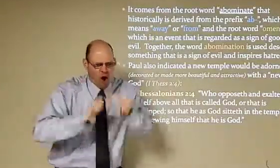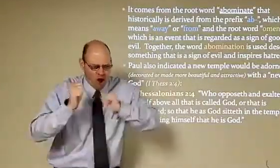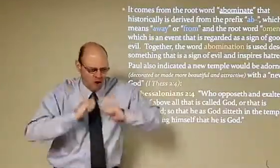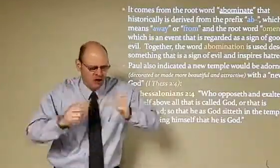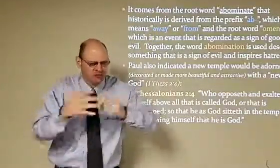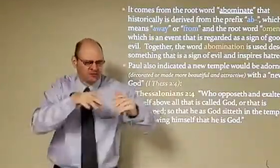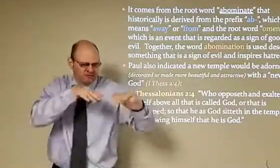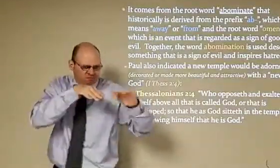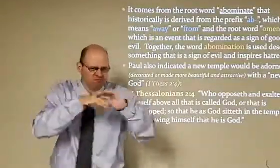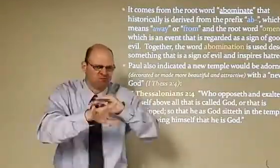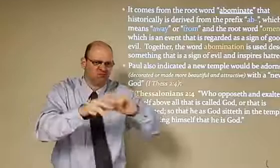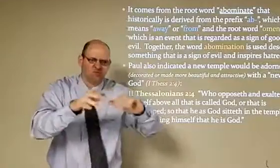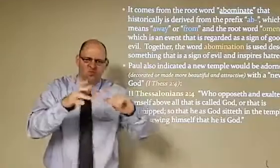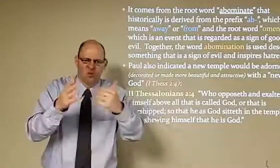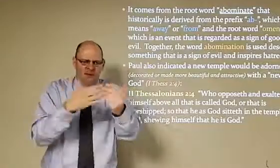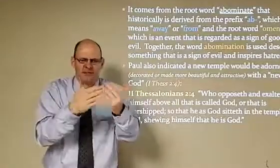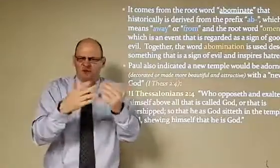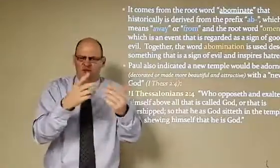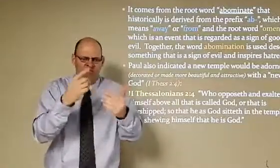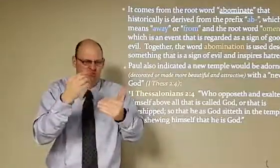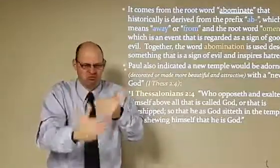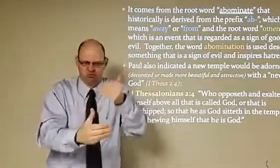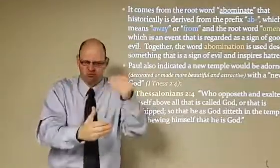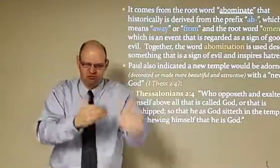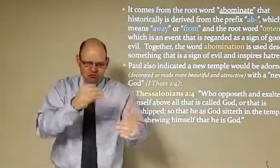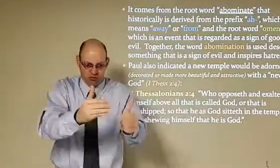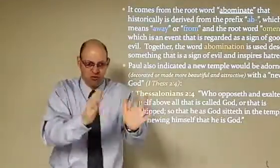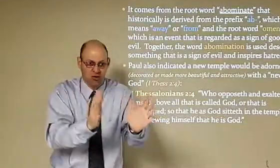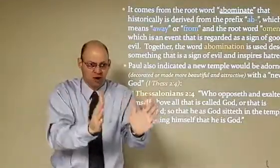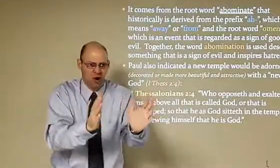blood sacrifice, washing the animal, and so forth, the process there.